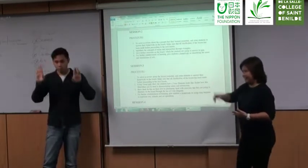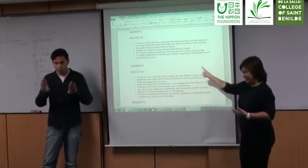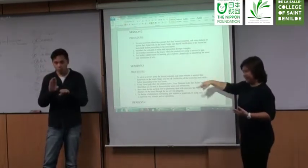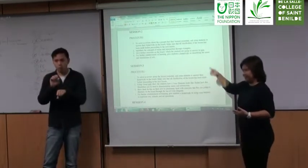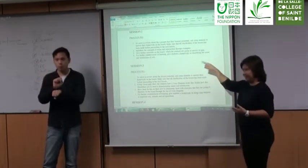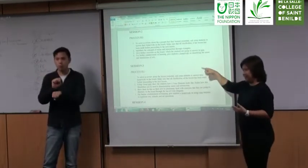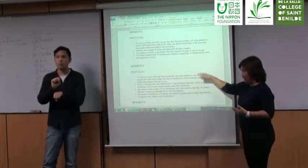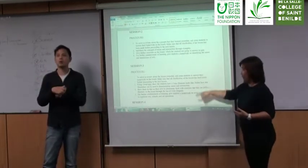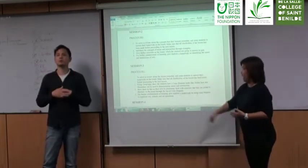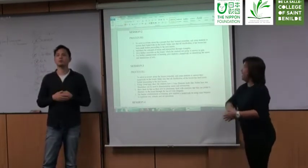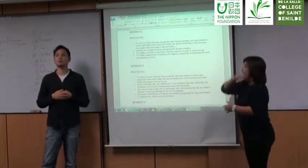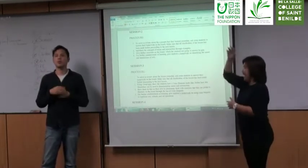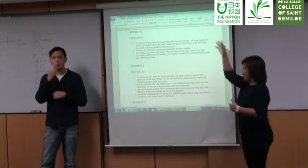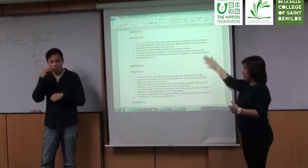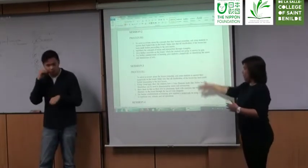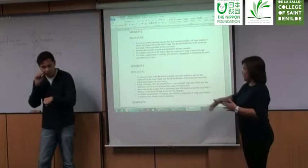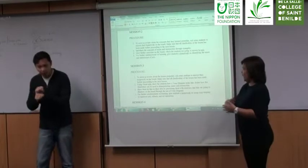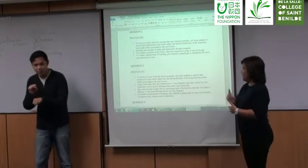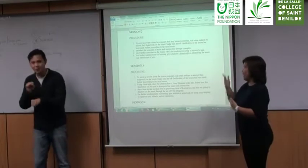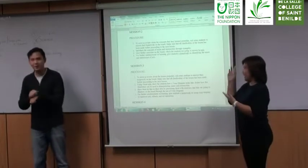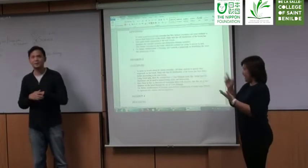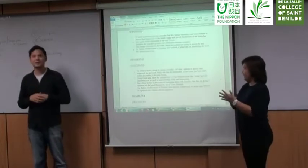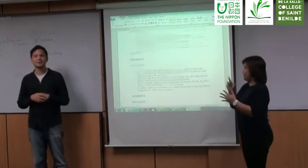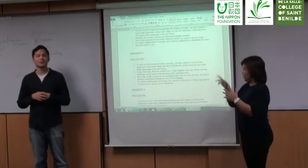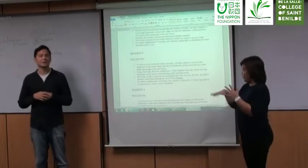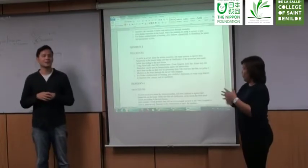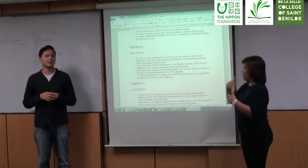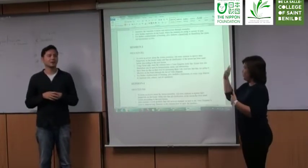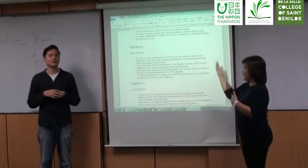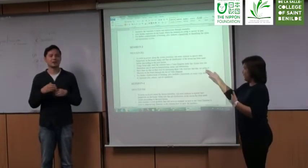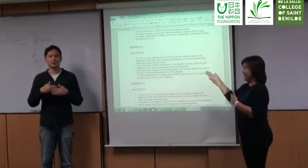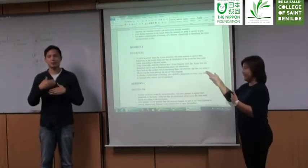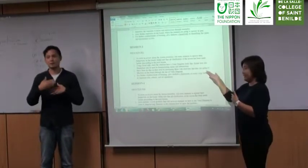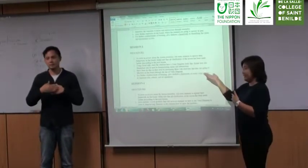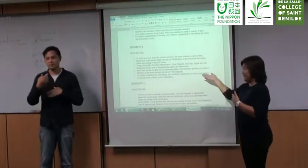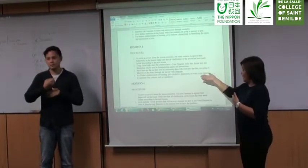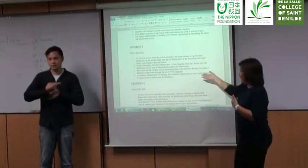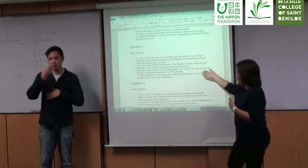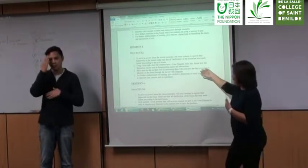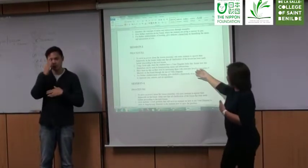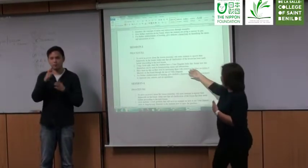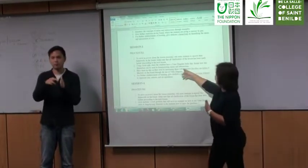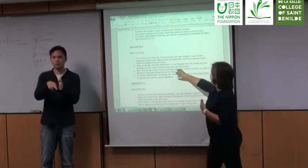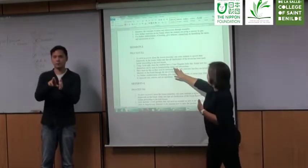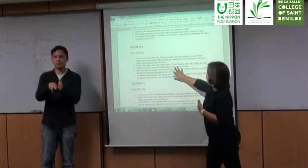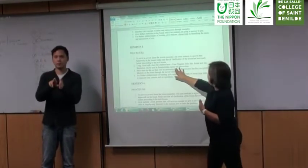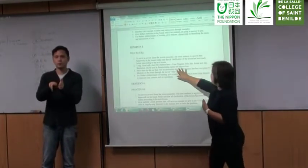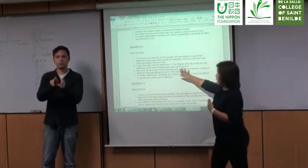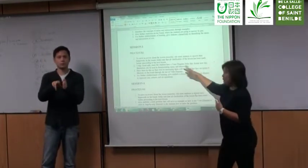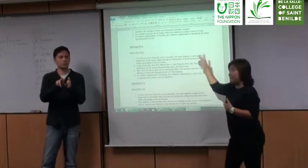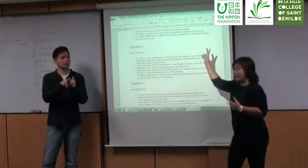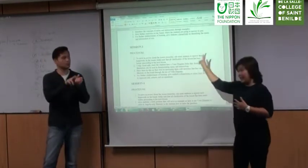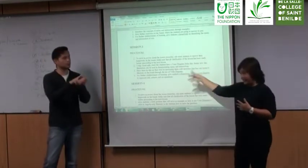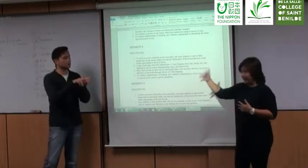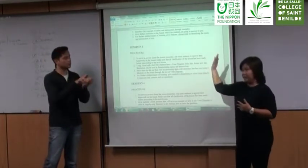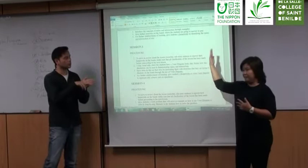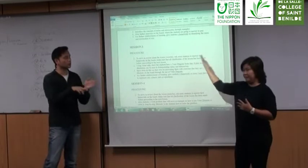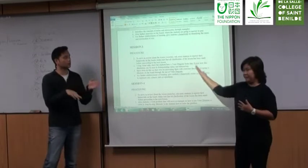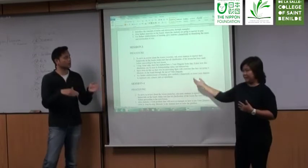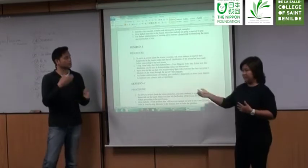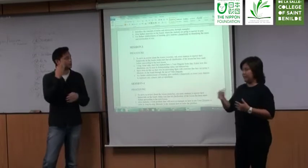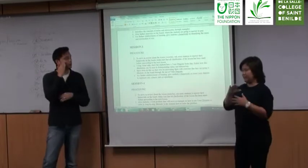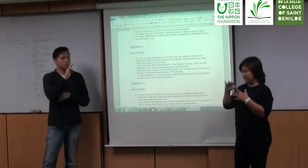the okay. And then for the next one again, review, and then this is the Venn